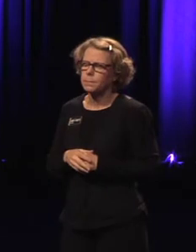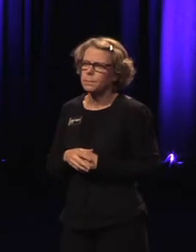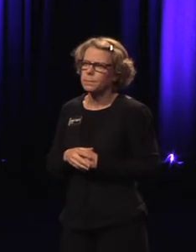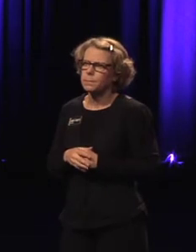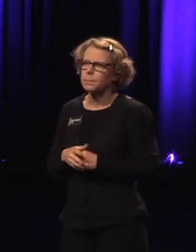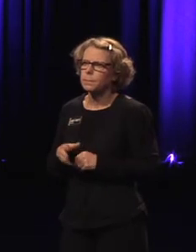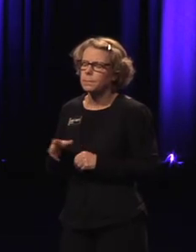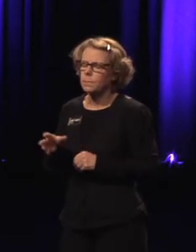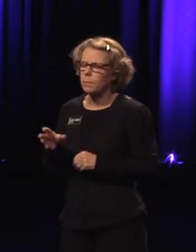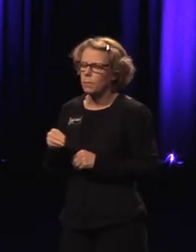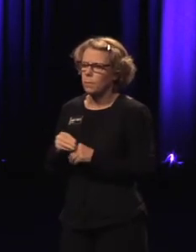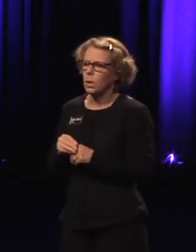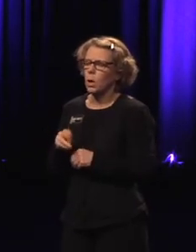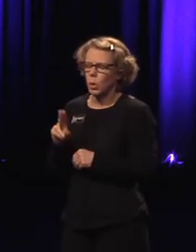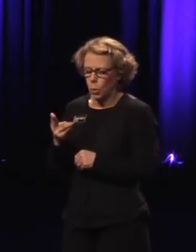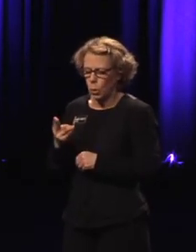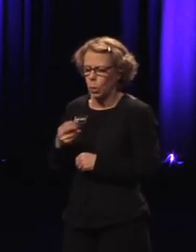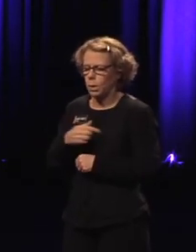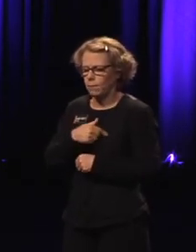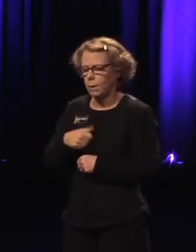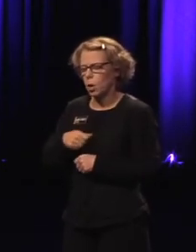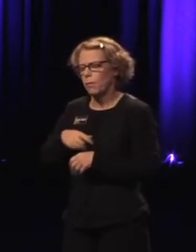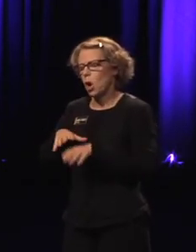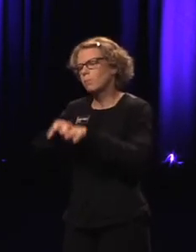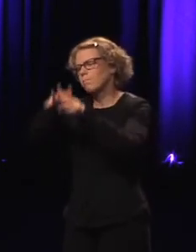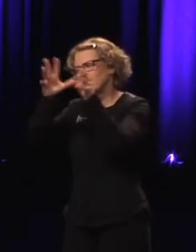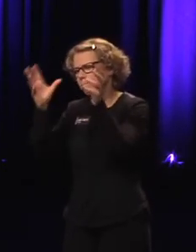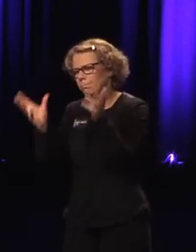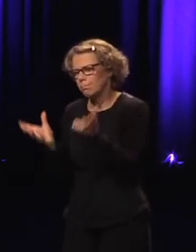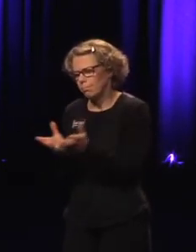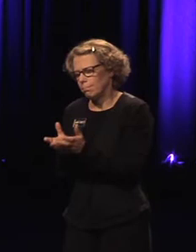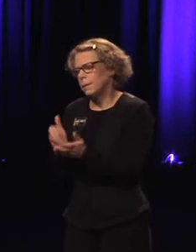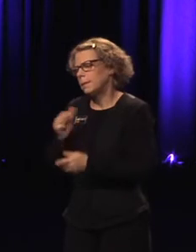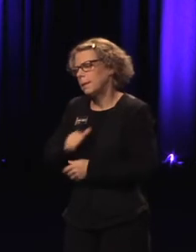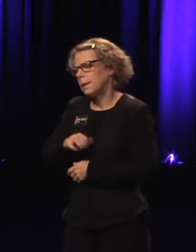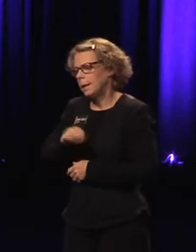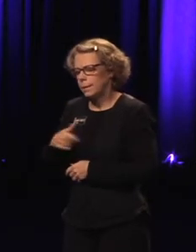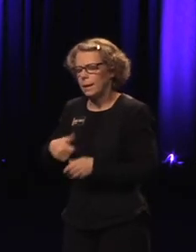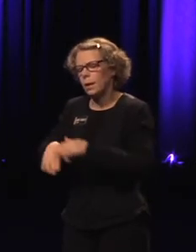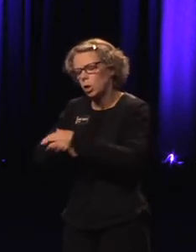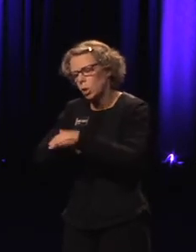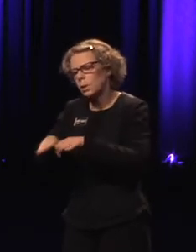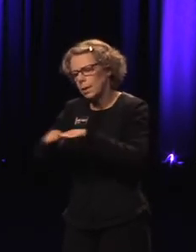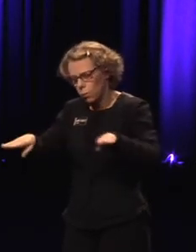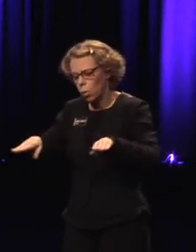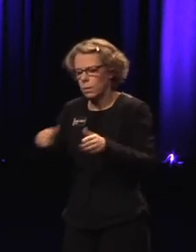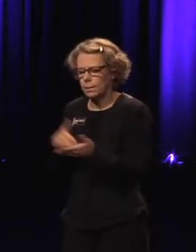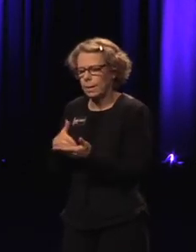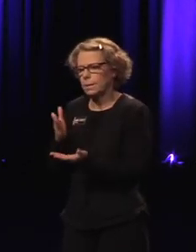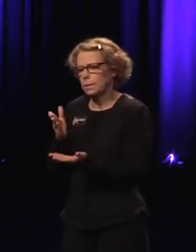an obligation to aim for universal access to at least a basic level of social